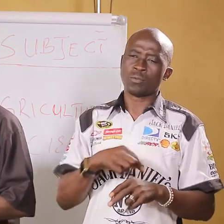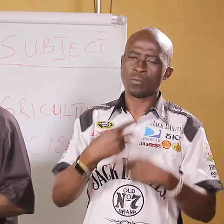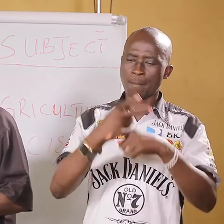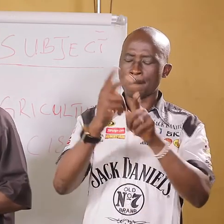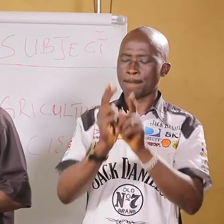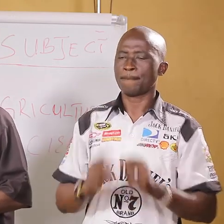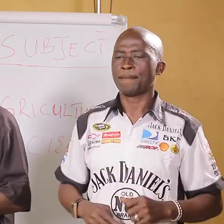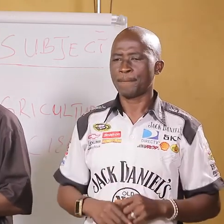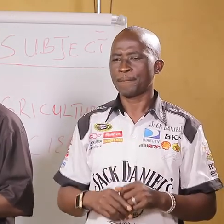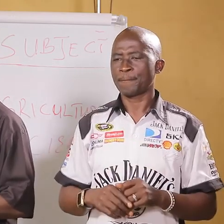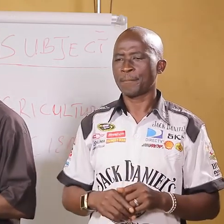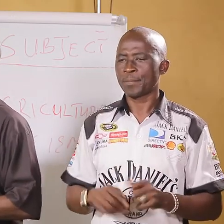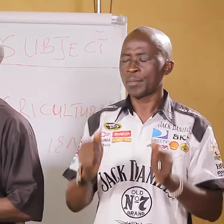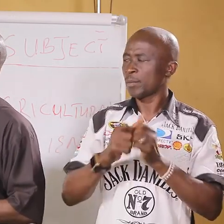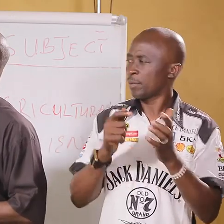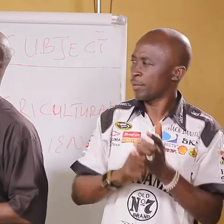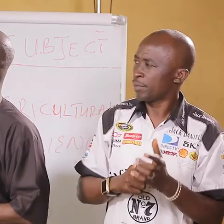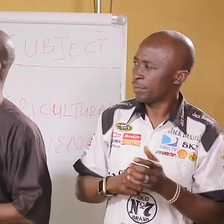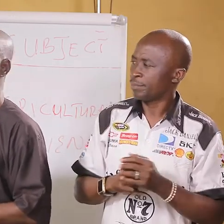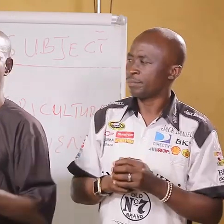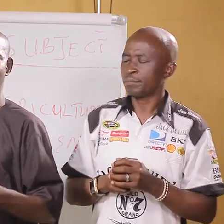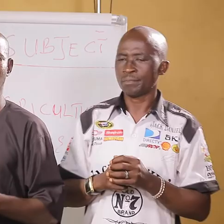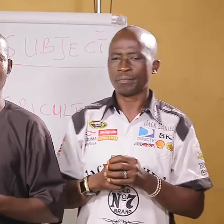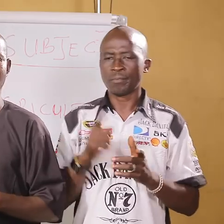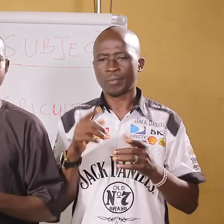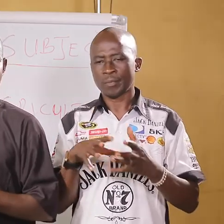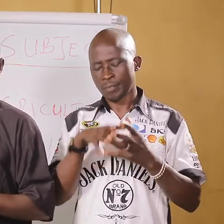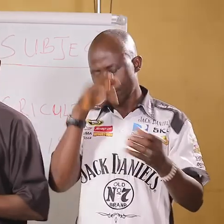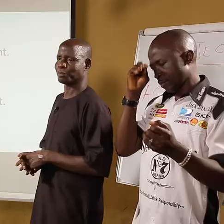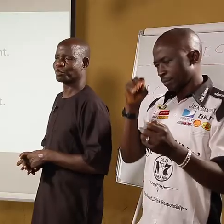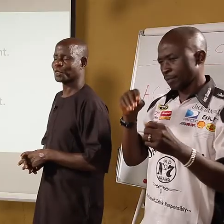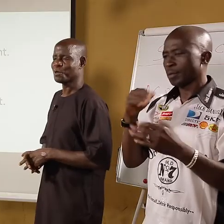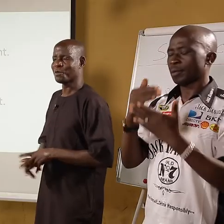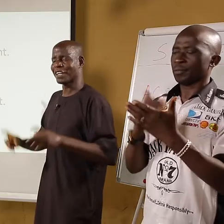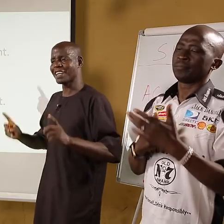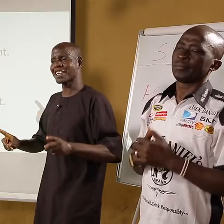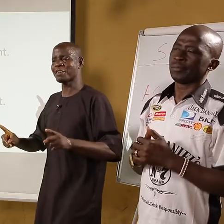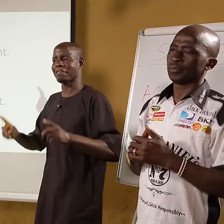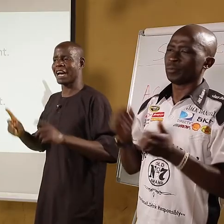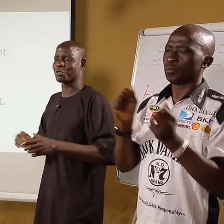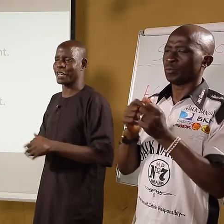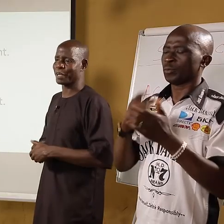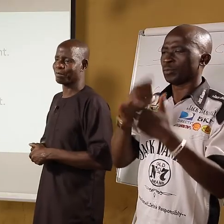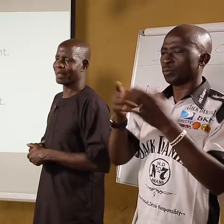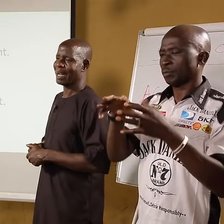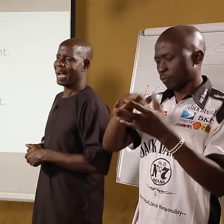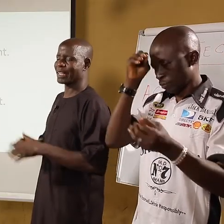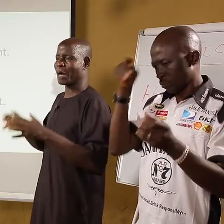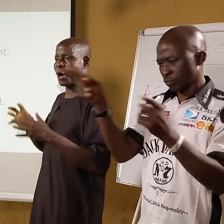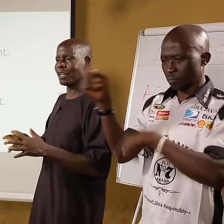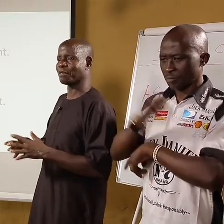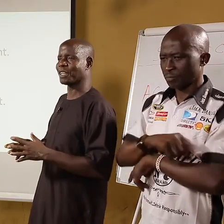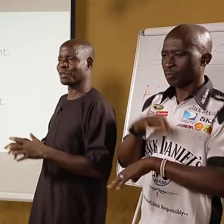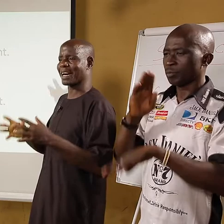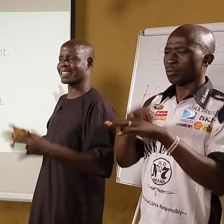products. With this, my students, you have learned a lesson. With the lesson you have learned today, at